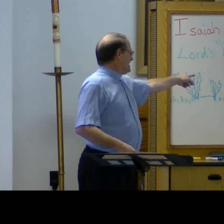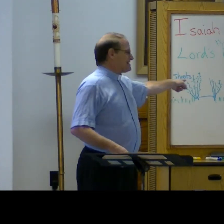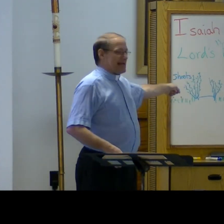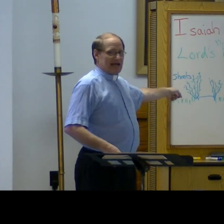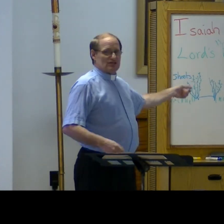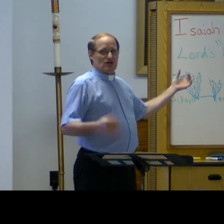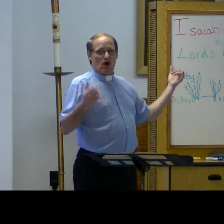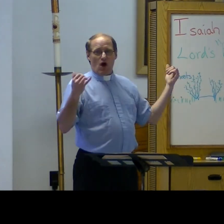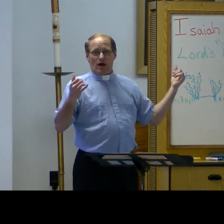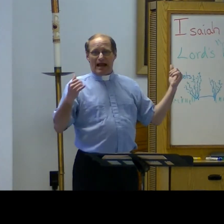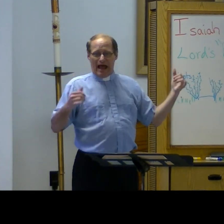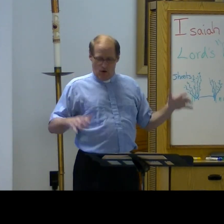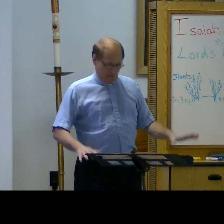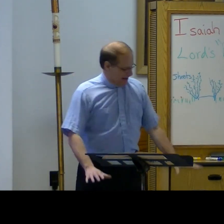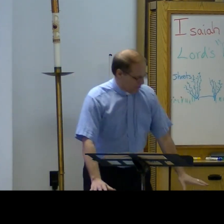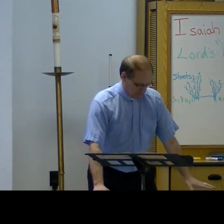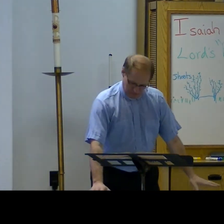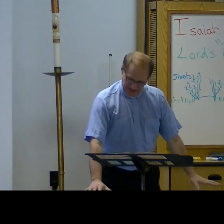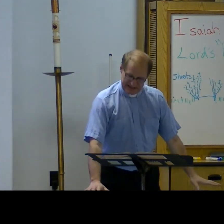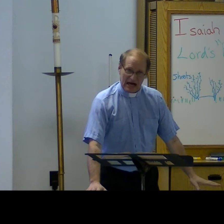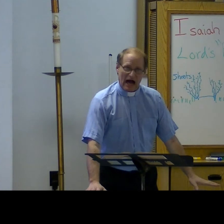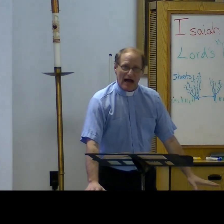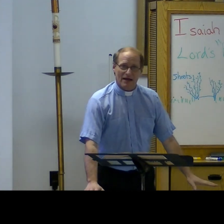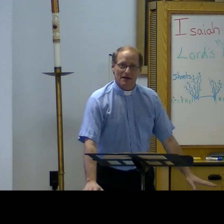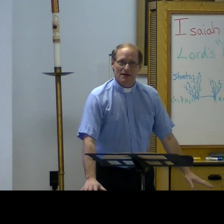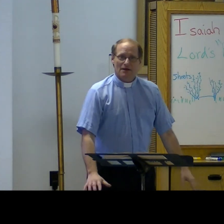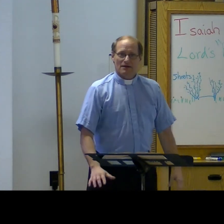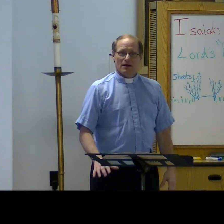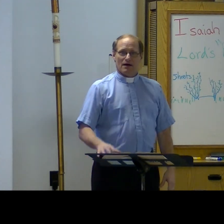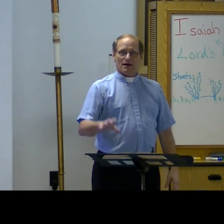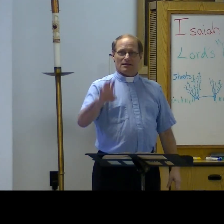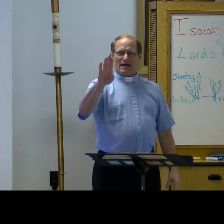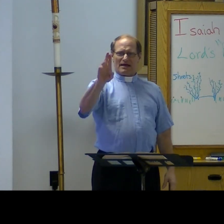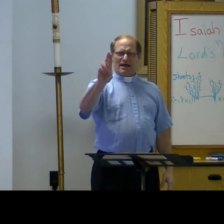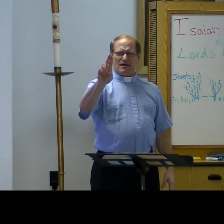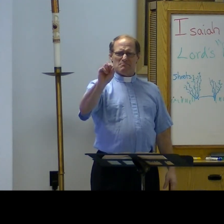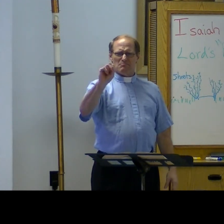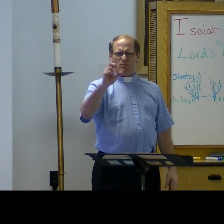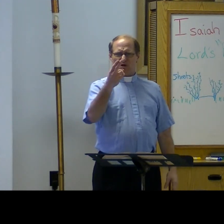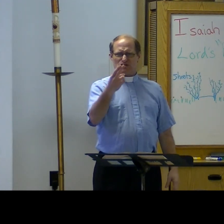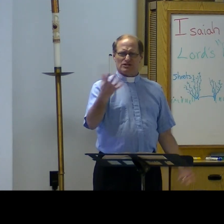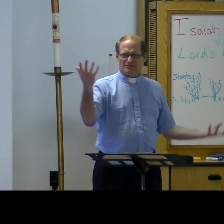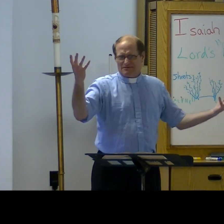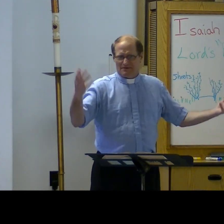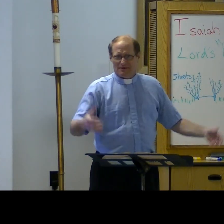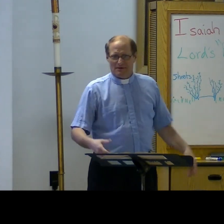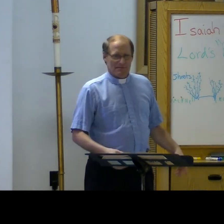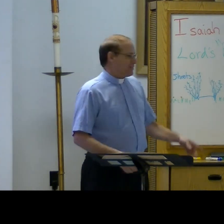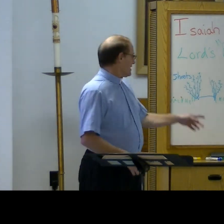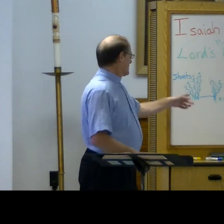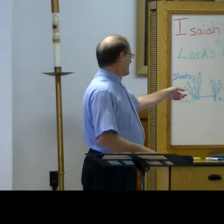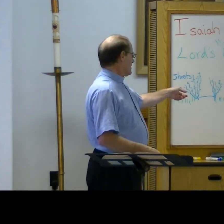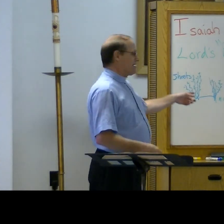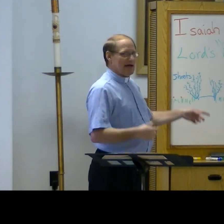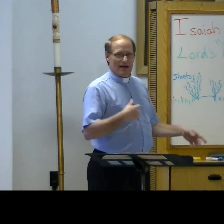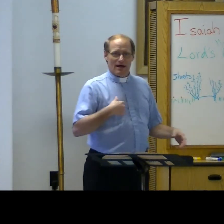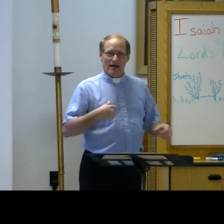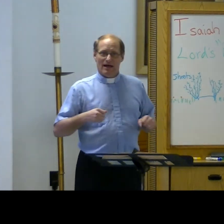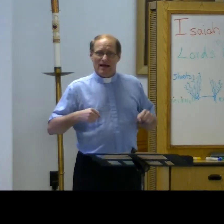these things are now about this high, like a bush. But,